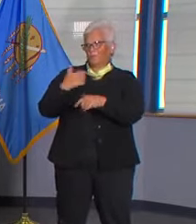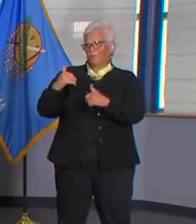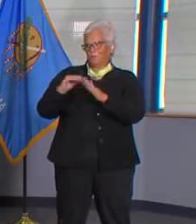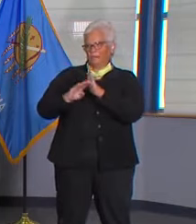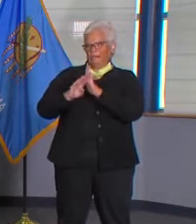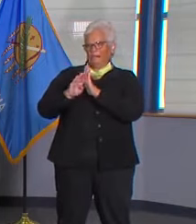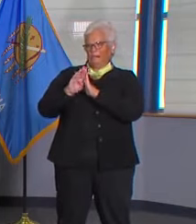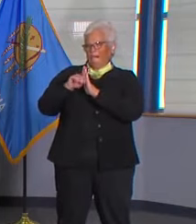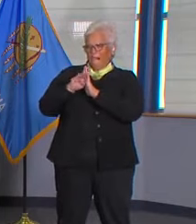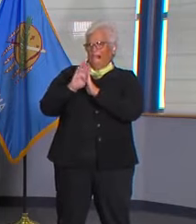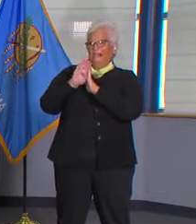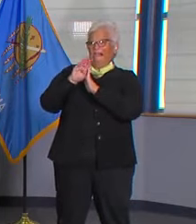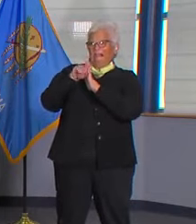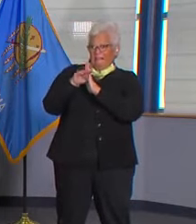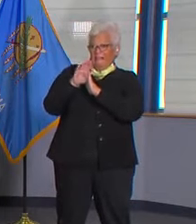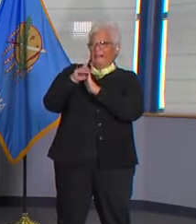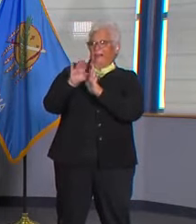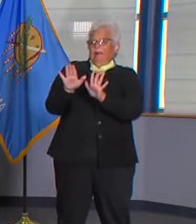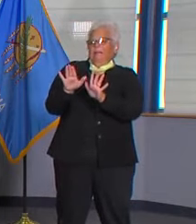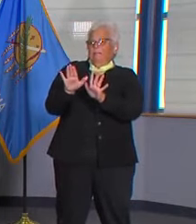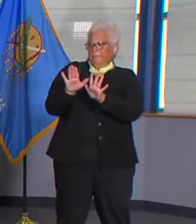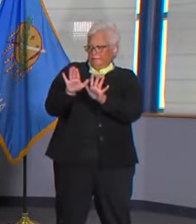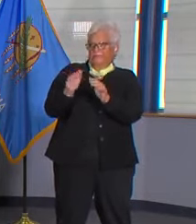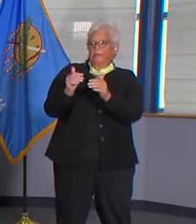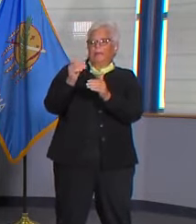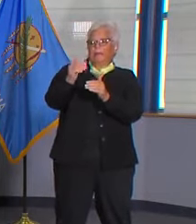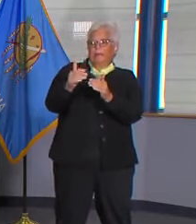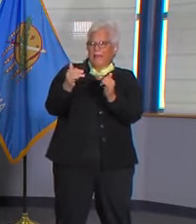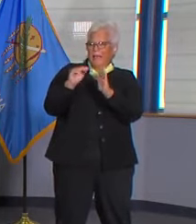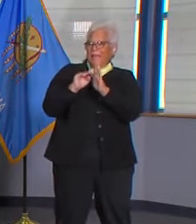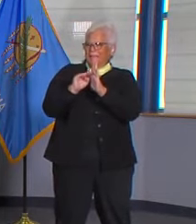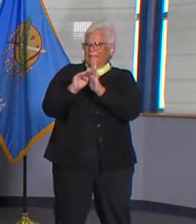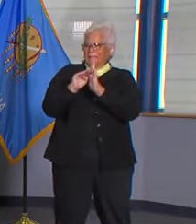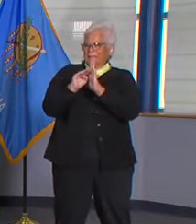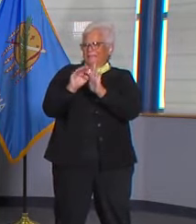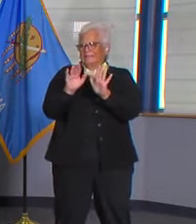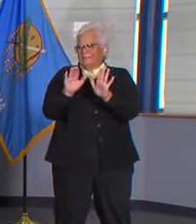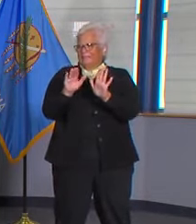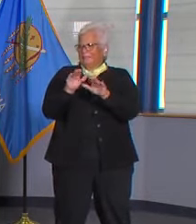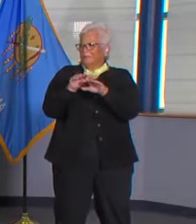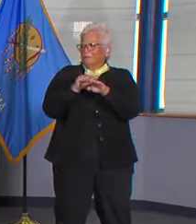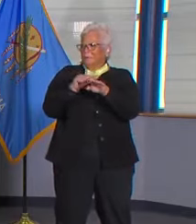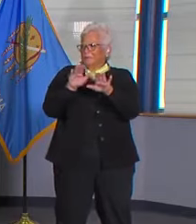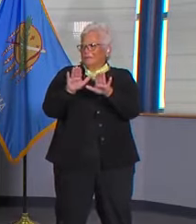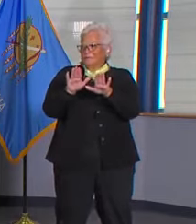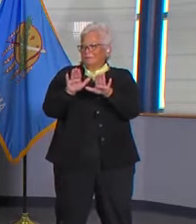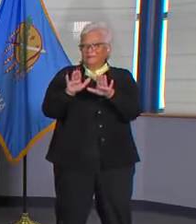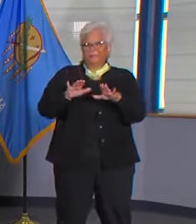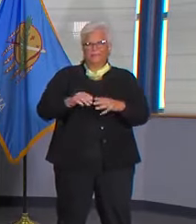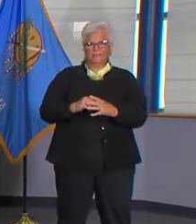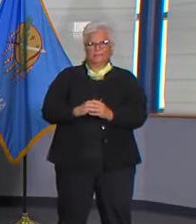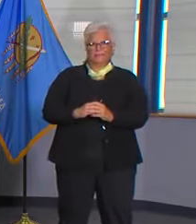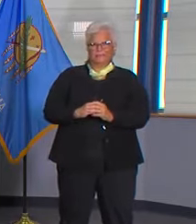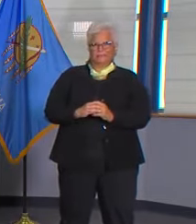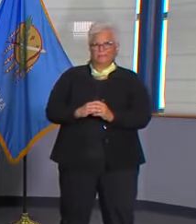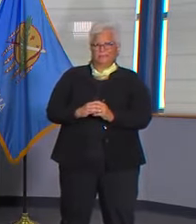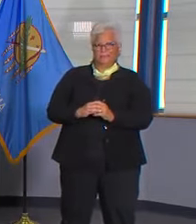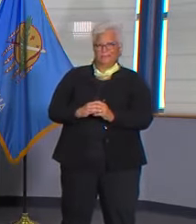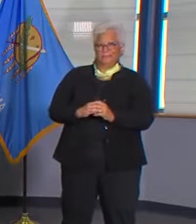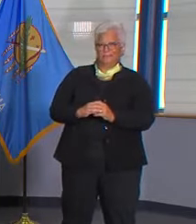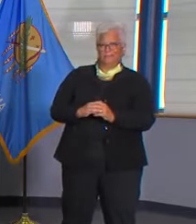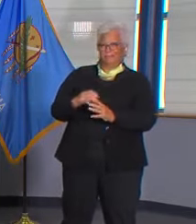this before and we would have to navigate that as a community. And I think we learned a lot through that second phase. And